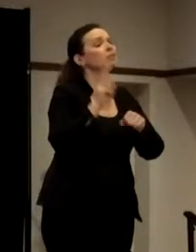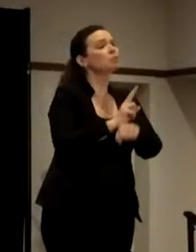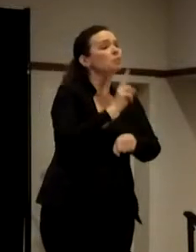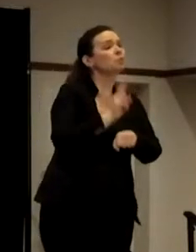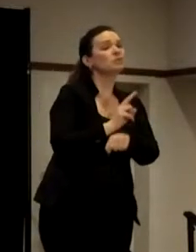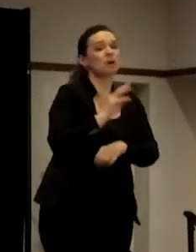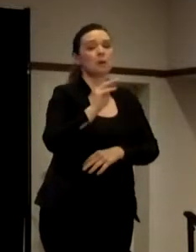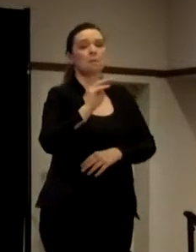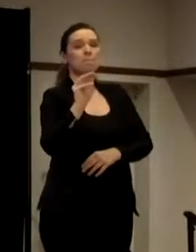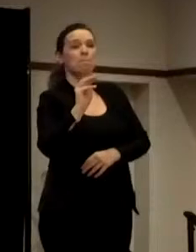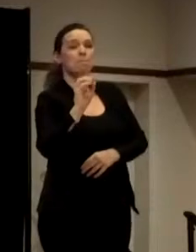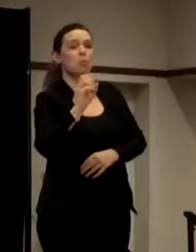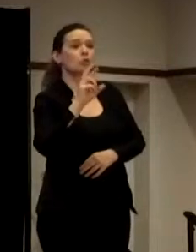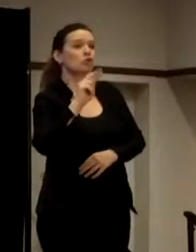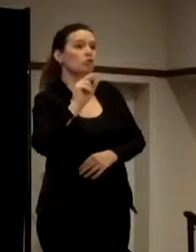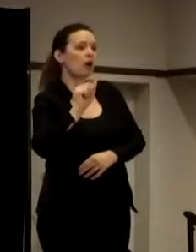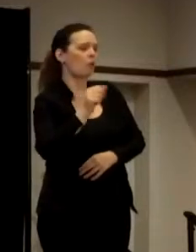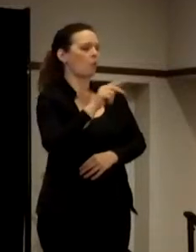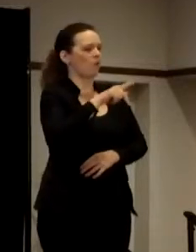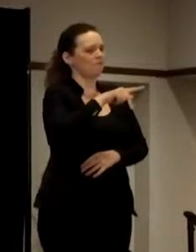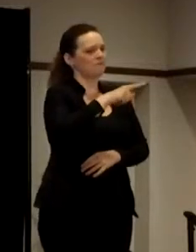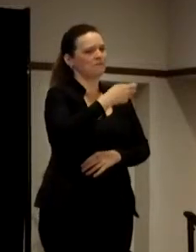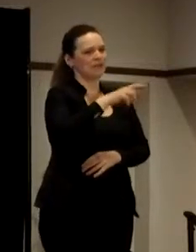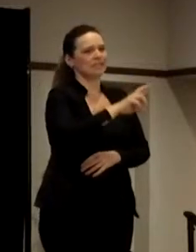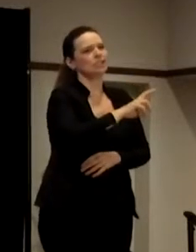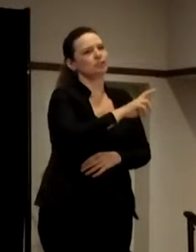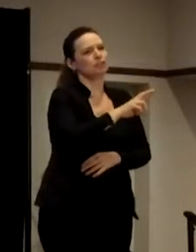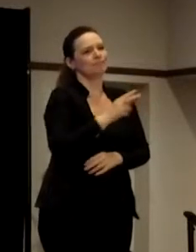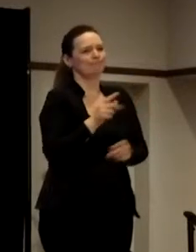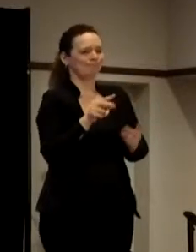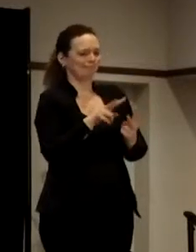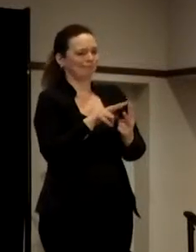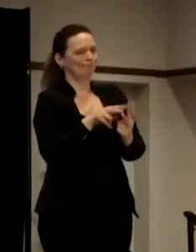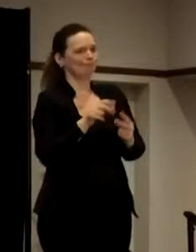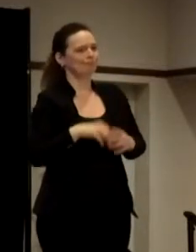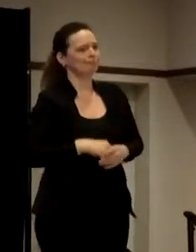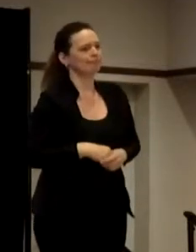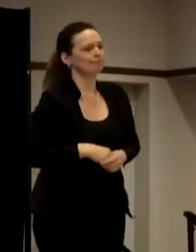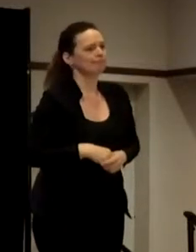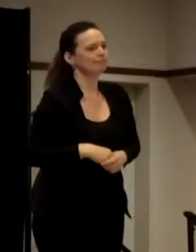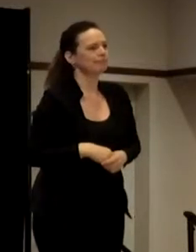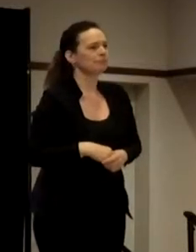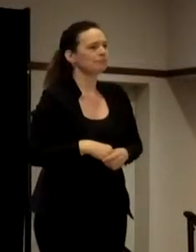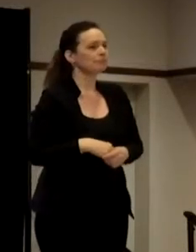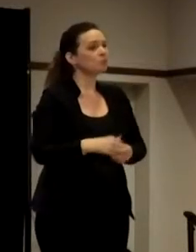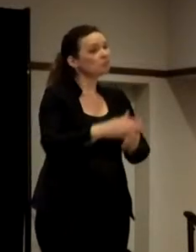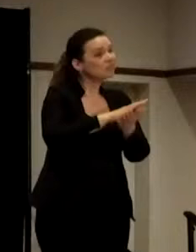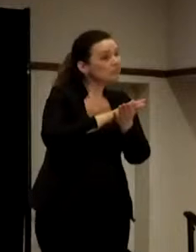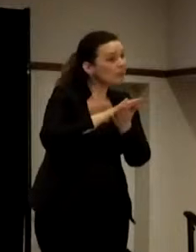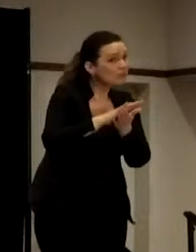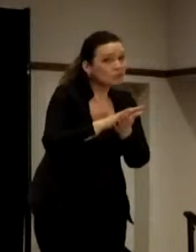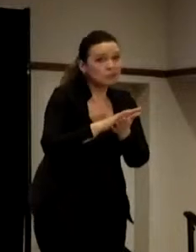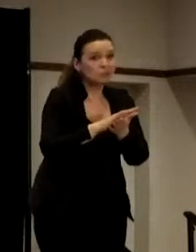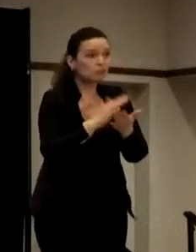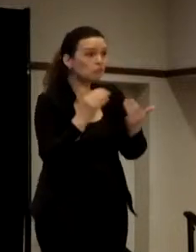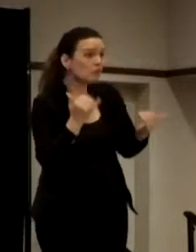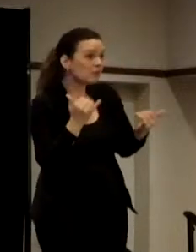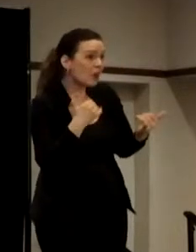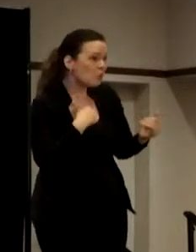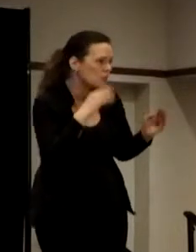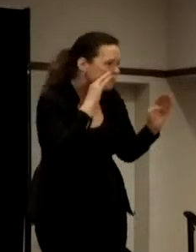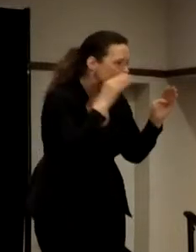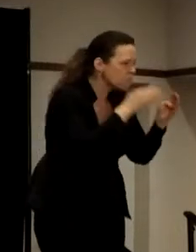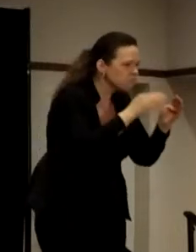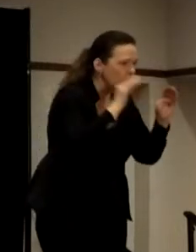shots. So but this is, it's nice to be at this point with this group where we're micro-targeting. I think